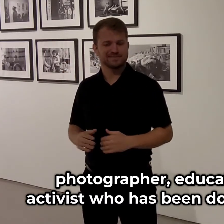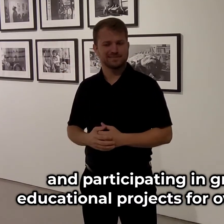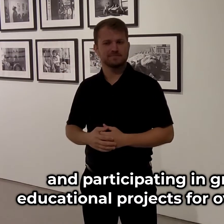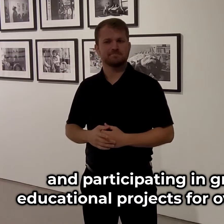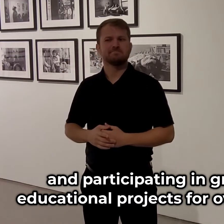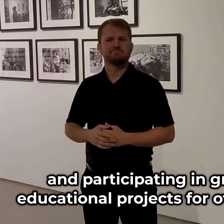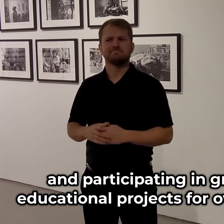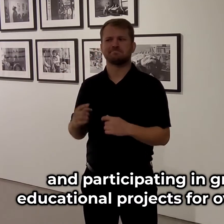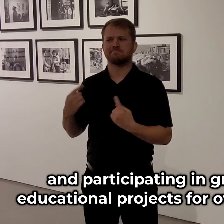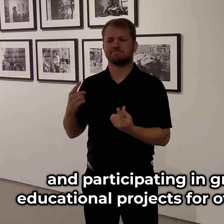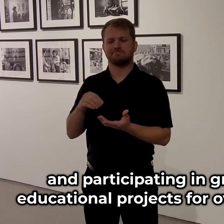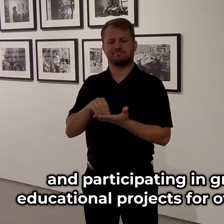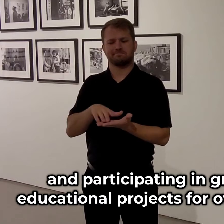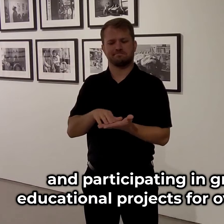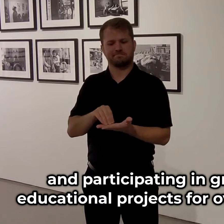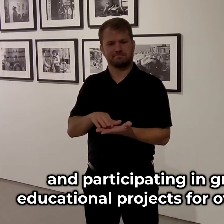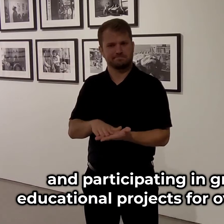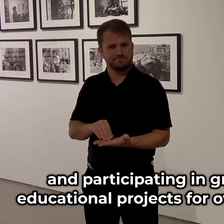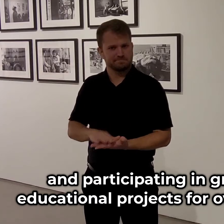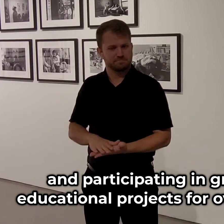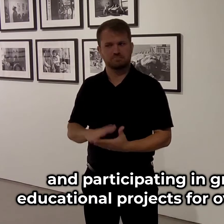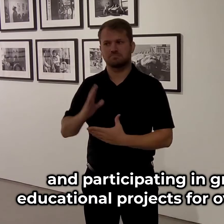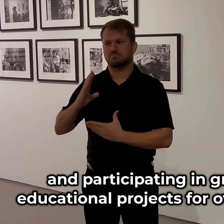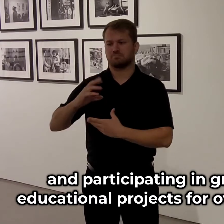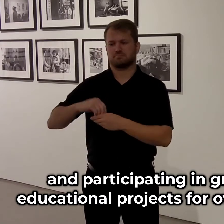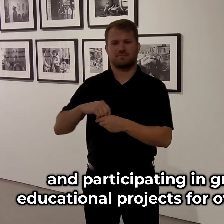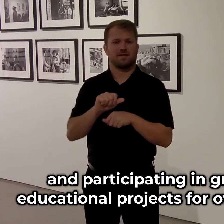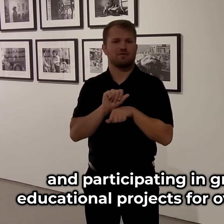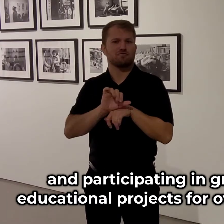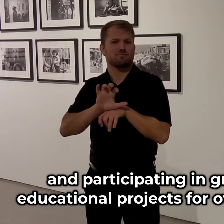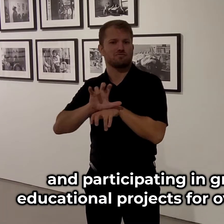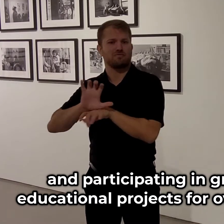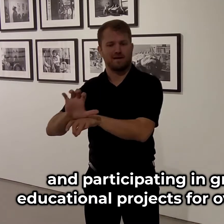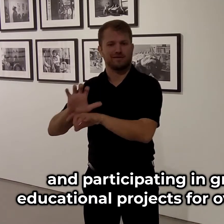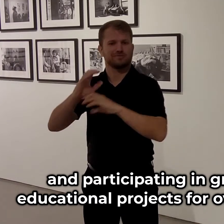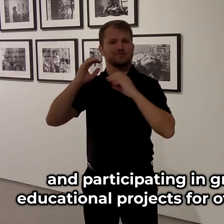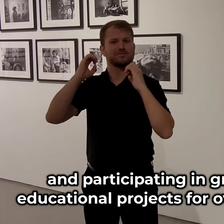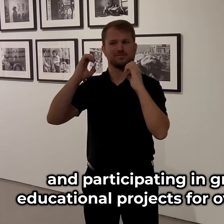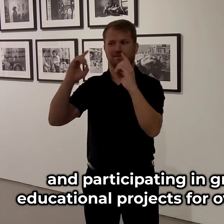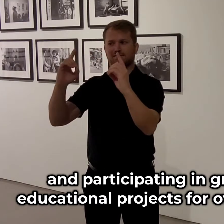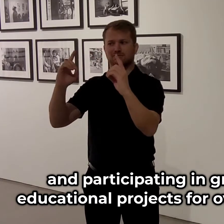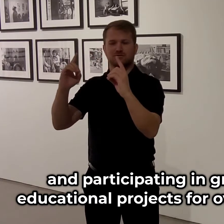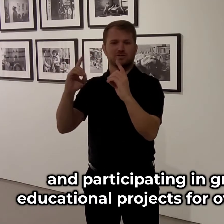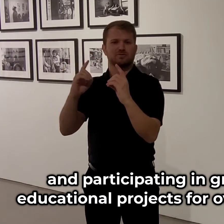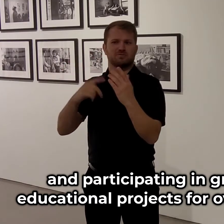and participating in grassroots educational projects for over 40 years.